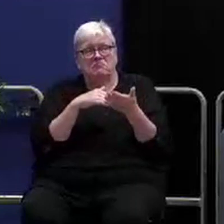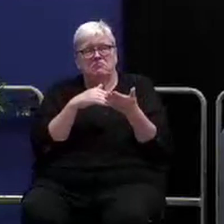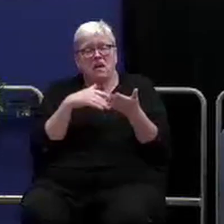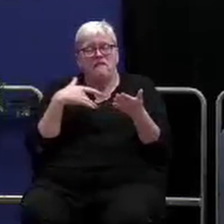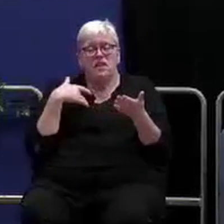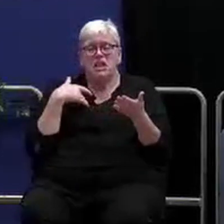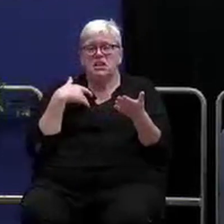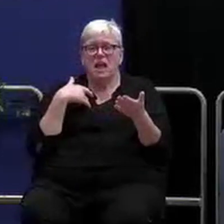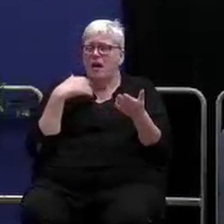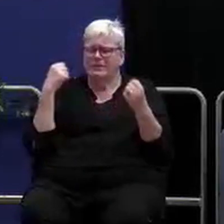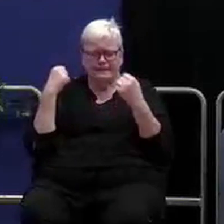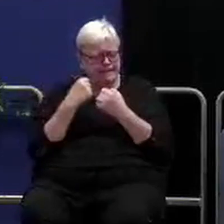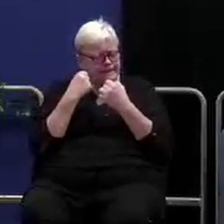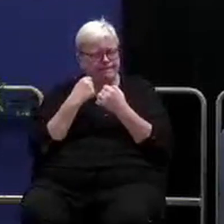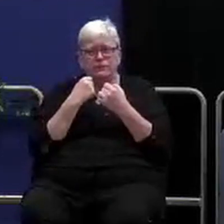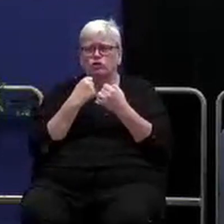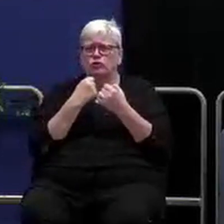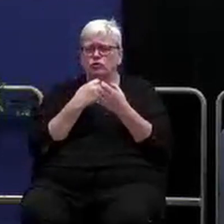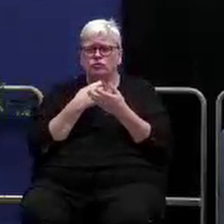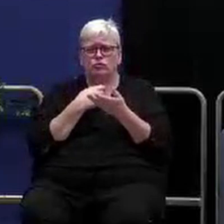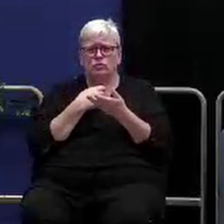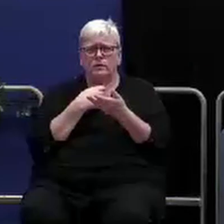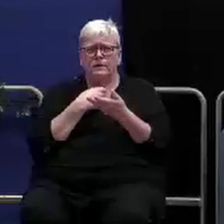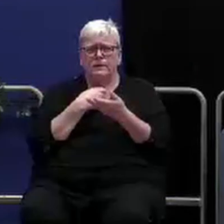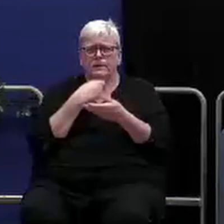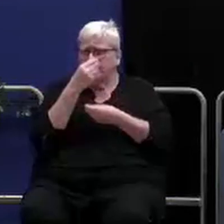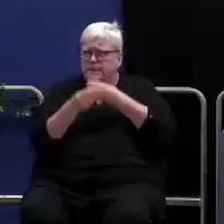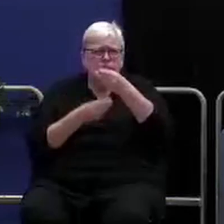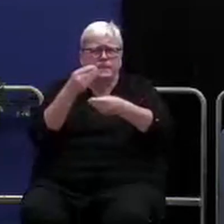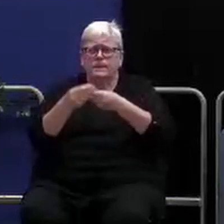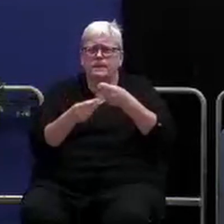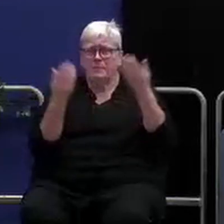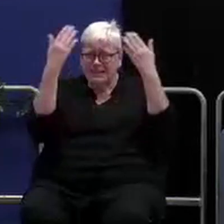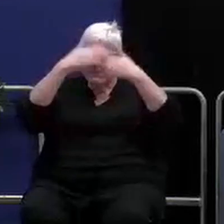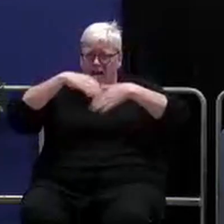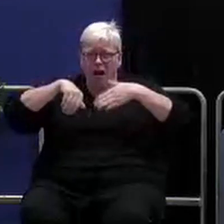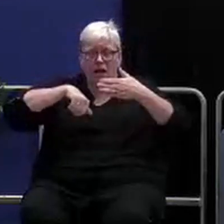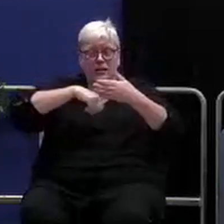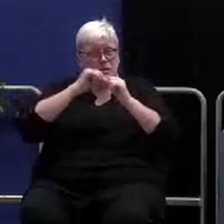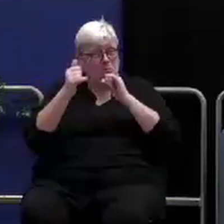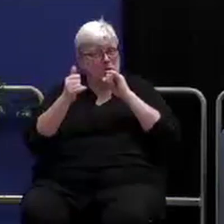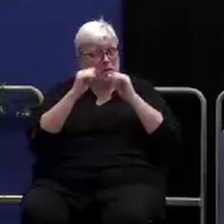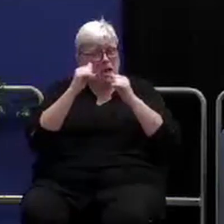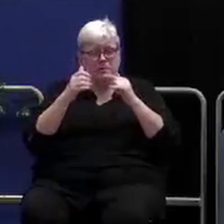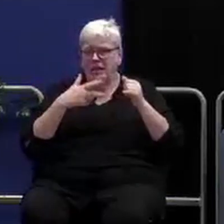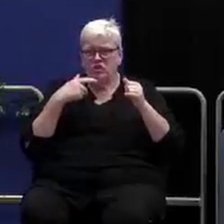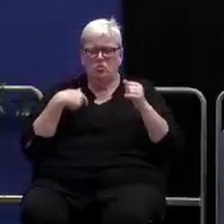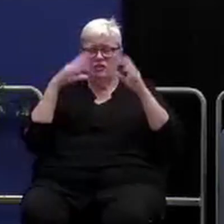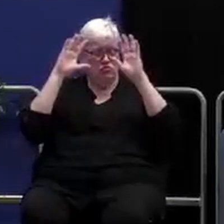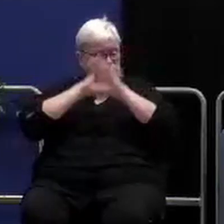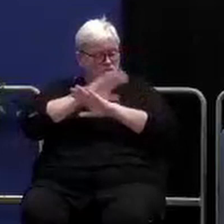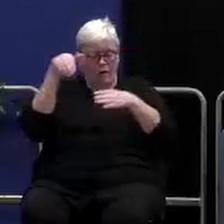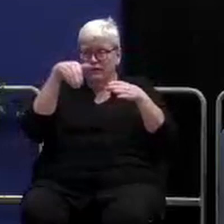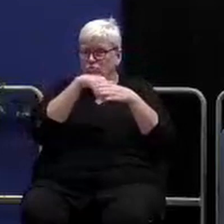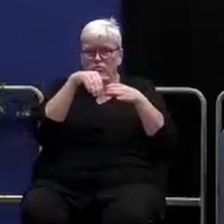back. My story is quite dark in places, and I didn't want to shy over that.